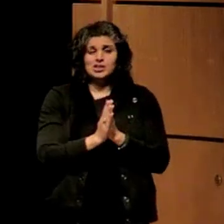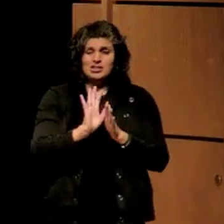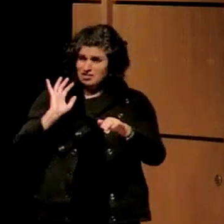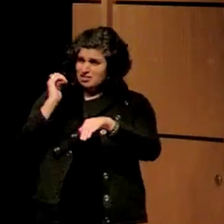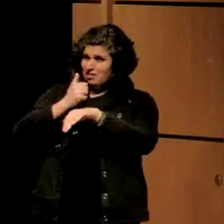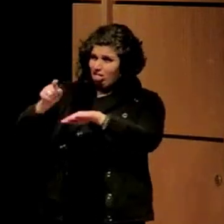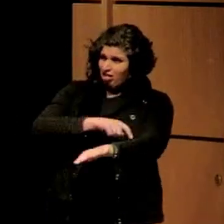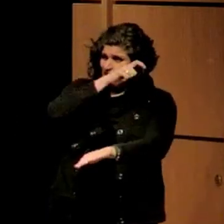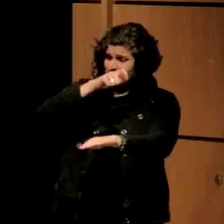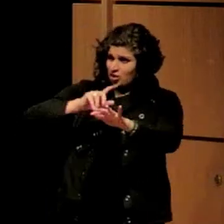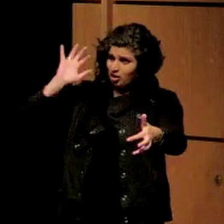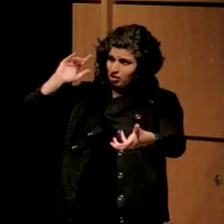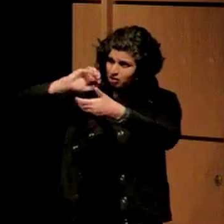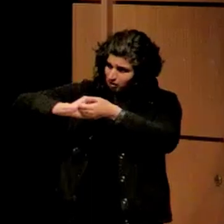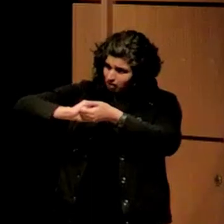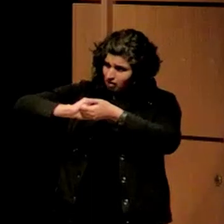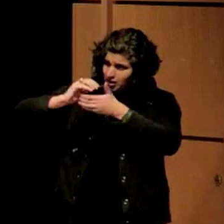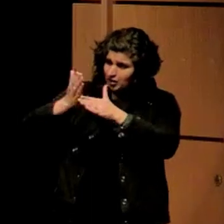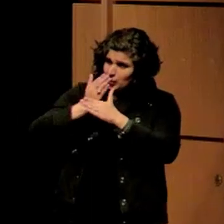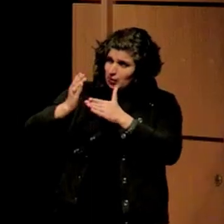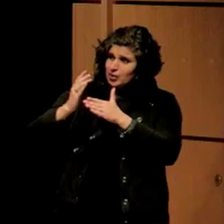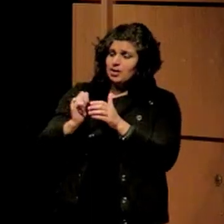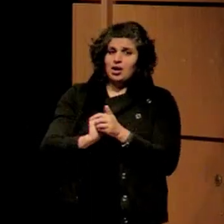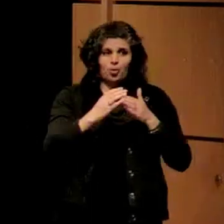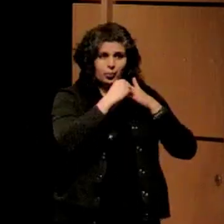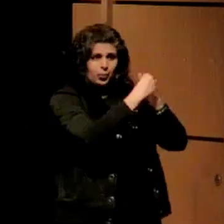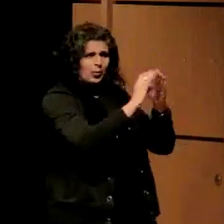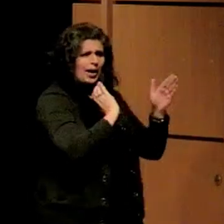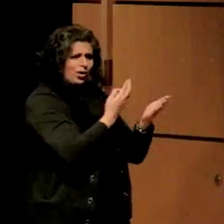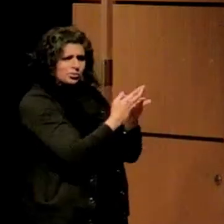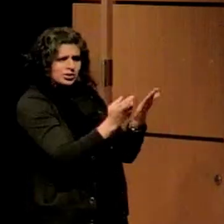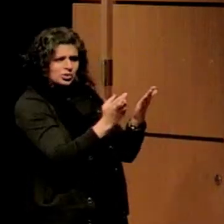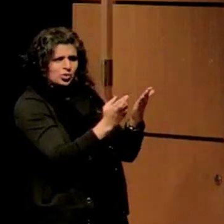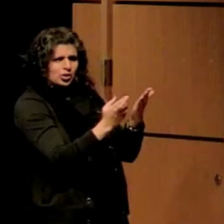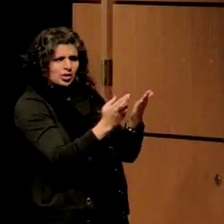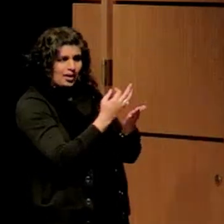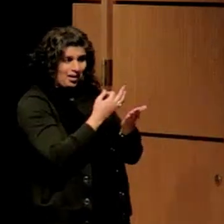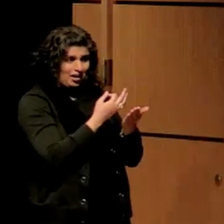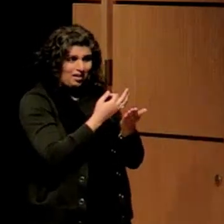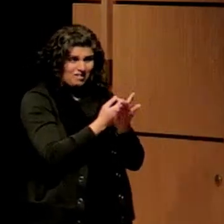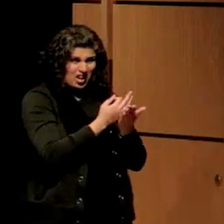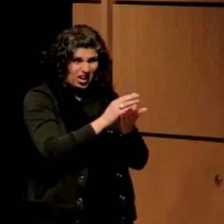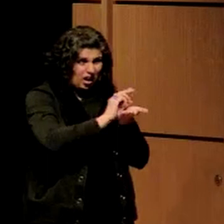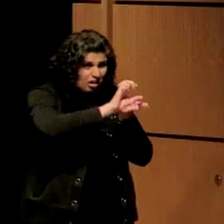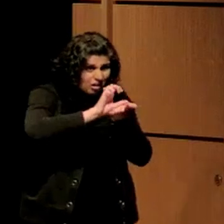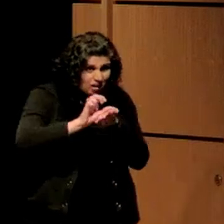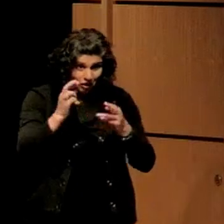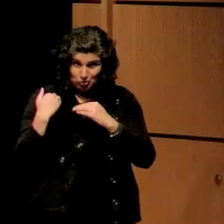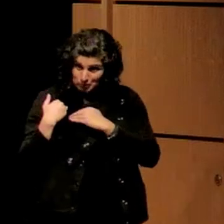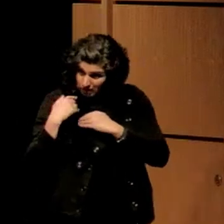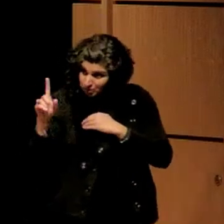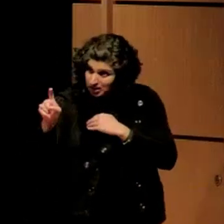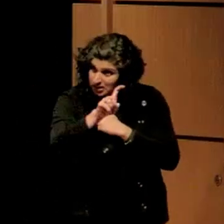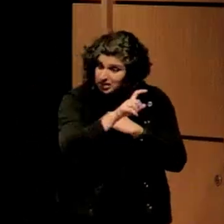established long-term partnerships? Are we stewarding our resources and finances responsibly? How are